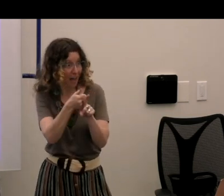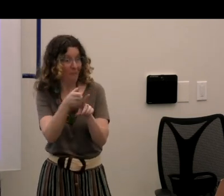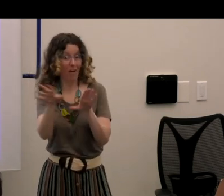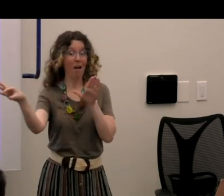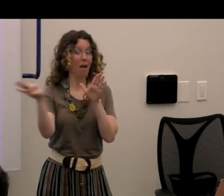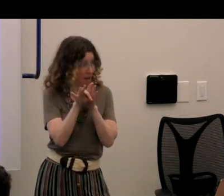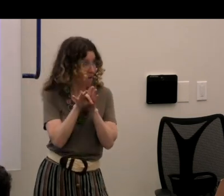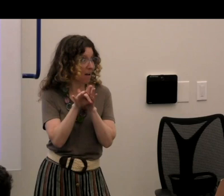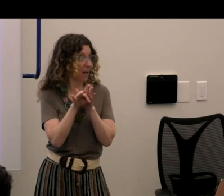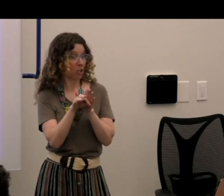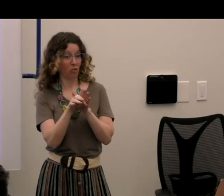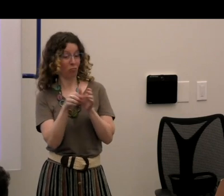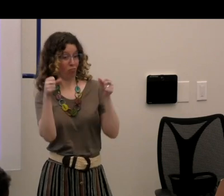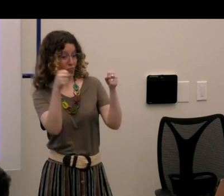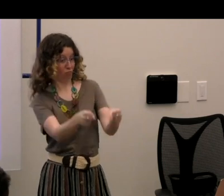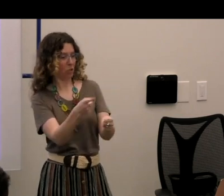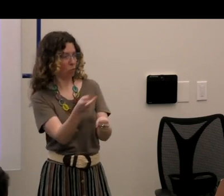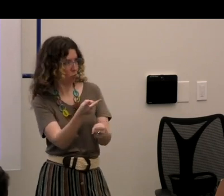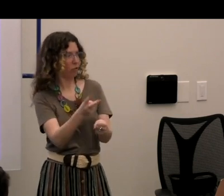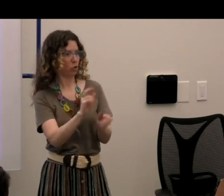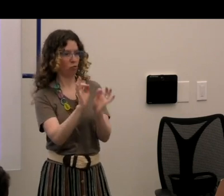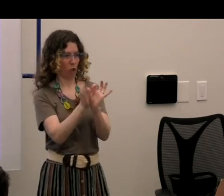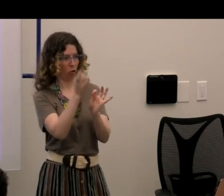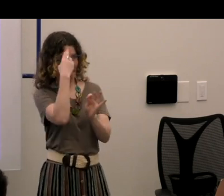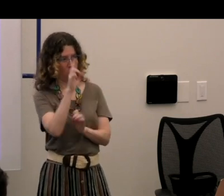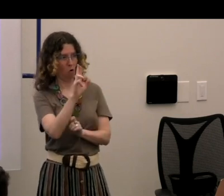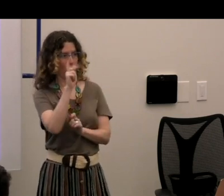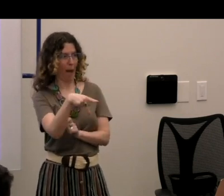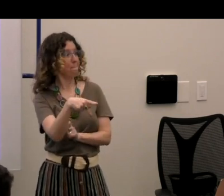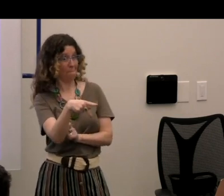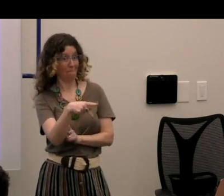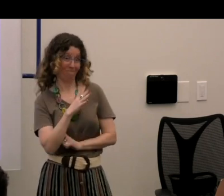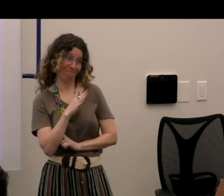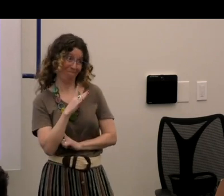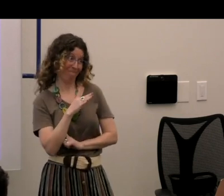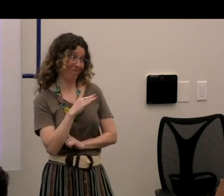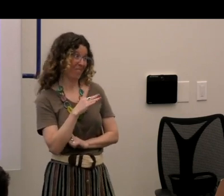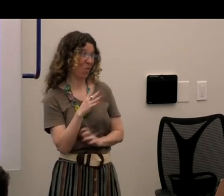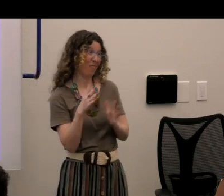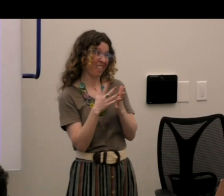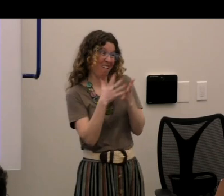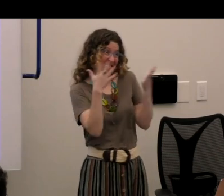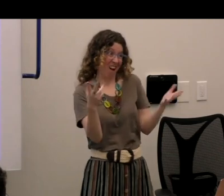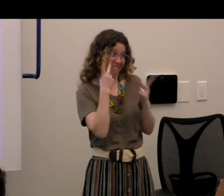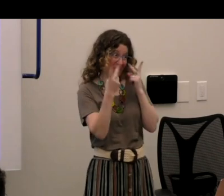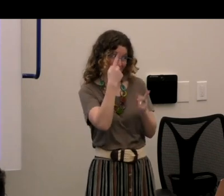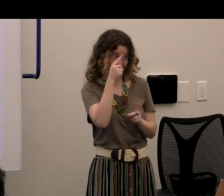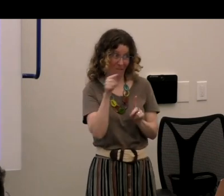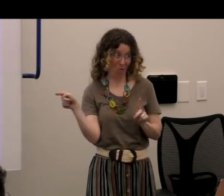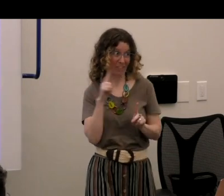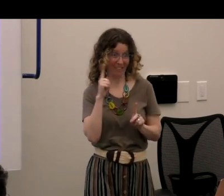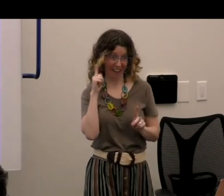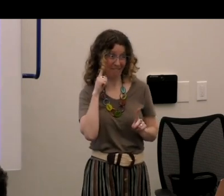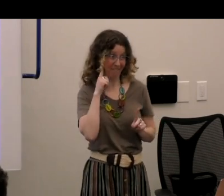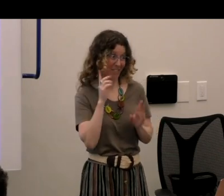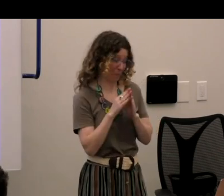They were chosen by Dr. Dre himself to stand up there and render interpretation for their rap performances. So, which is, it's a